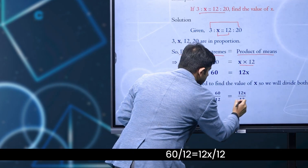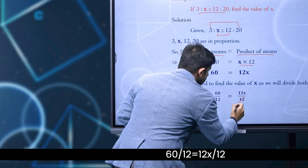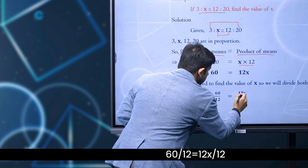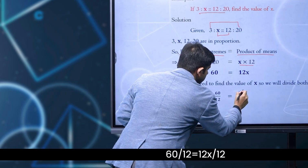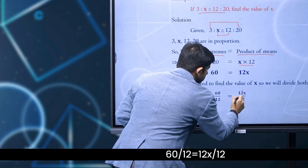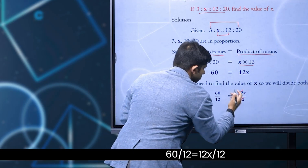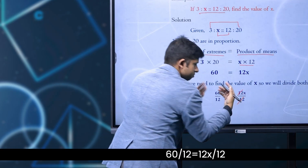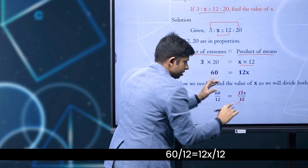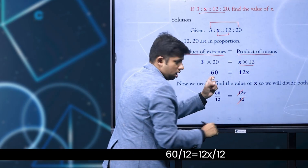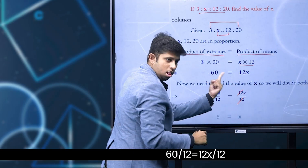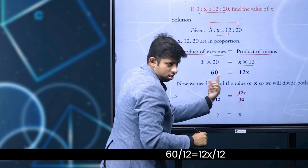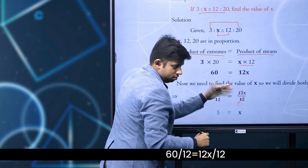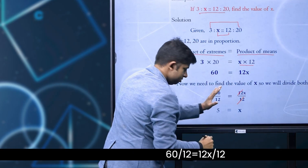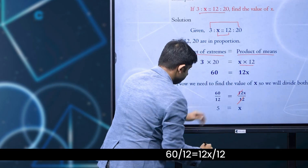Sixty by 12 equals to 12x by 12.